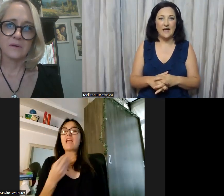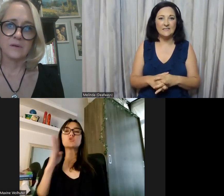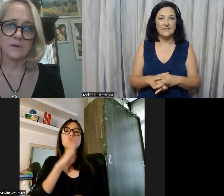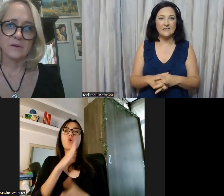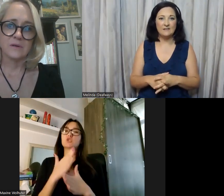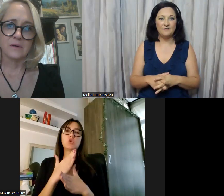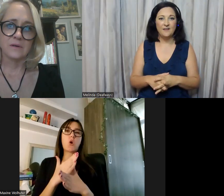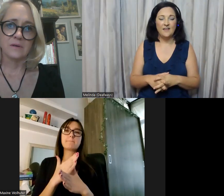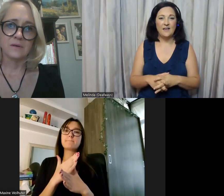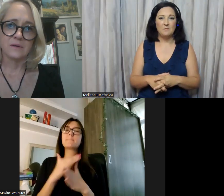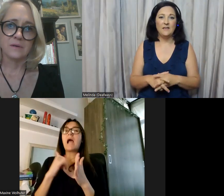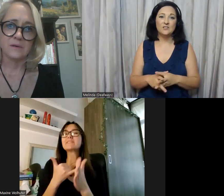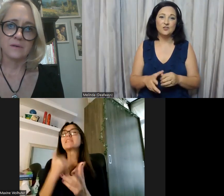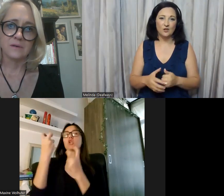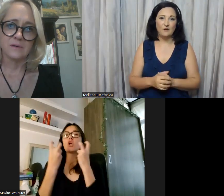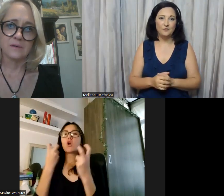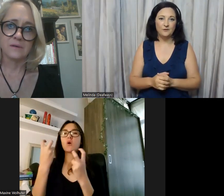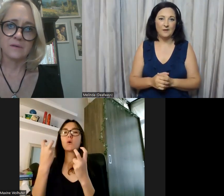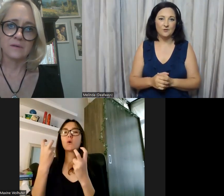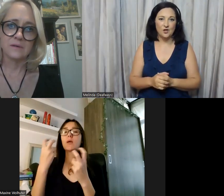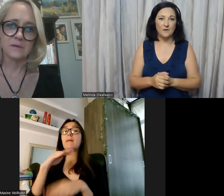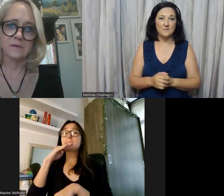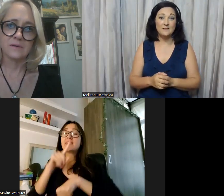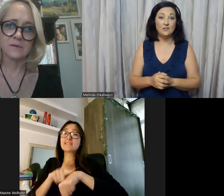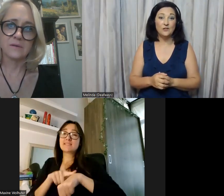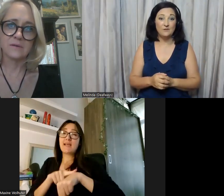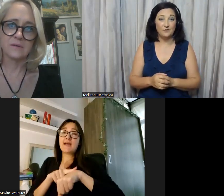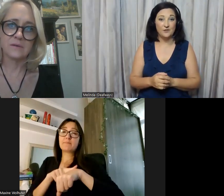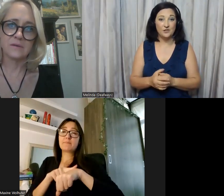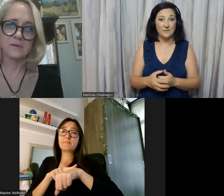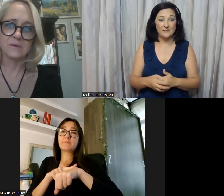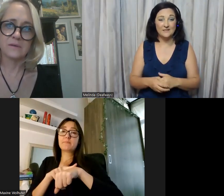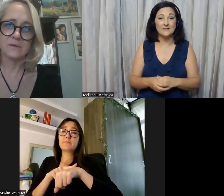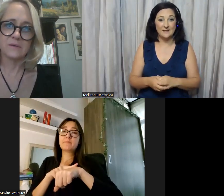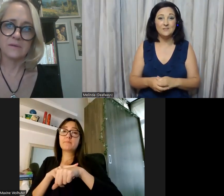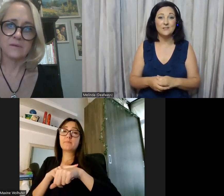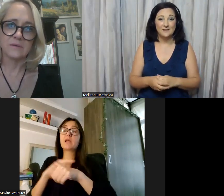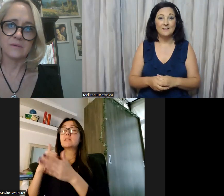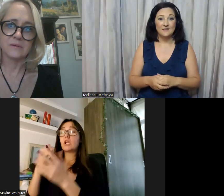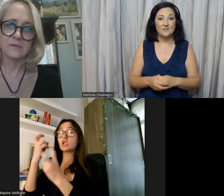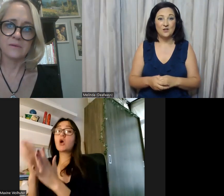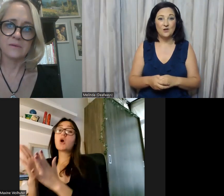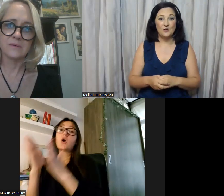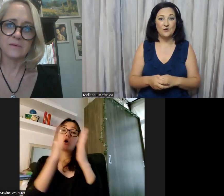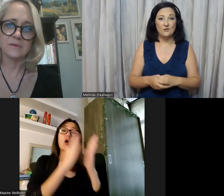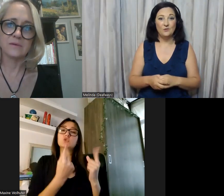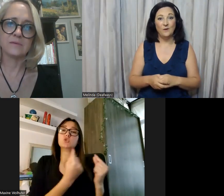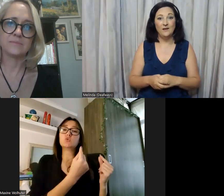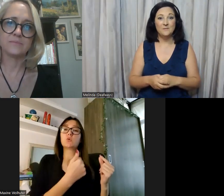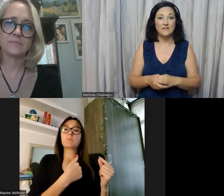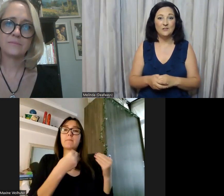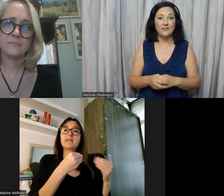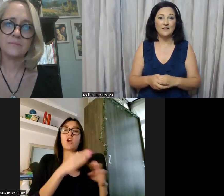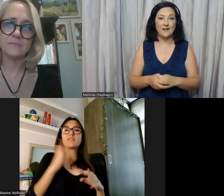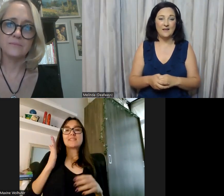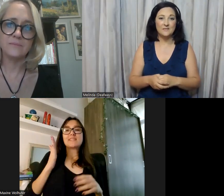being creative, but it's not my full time job. I'm still looking for a job at this stage. So while